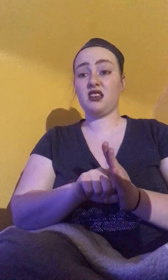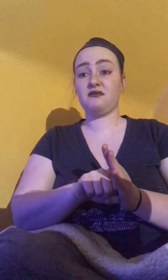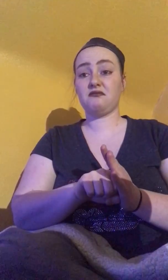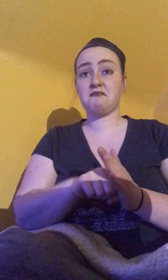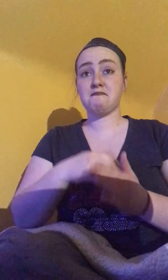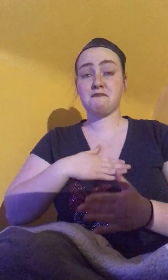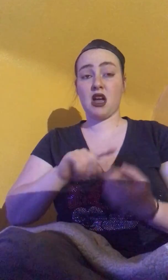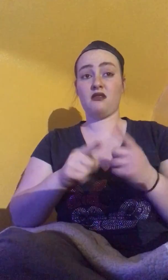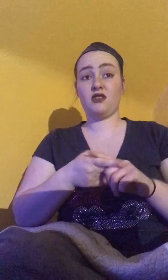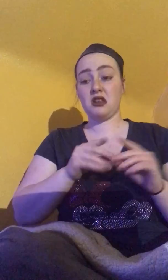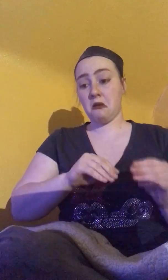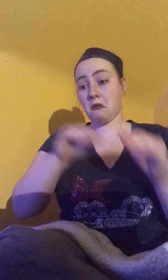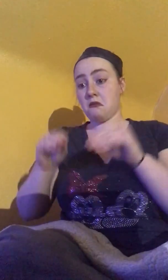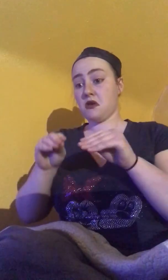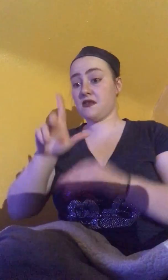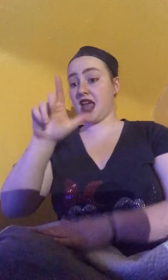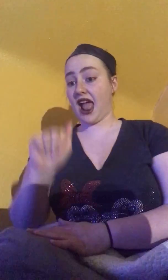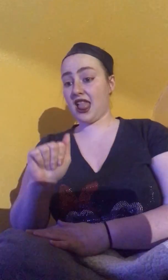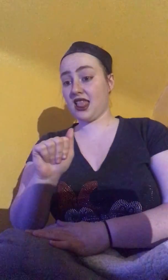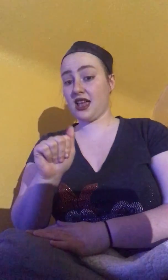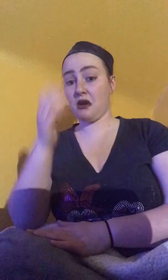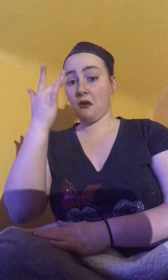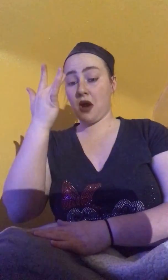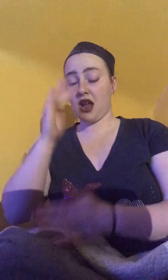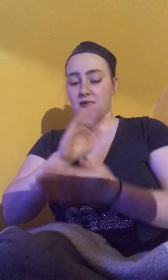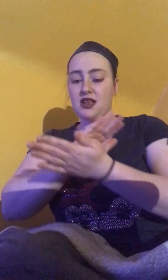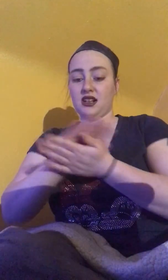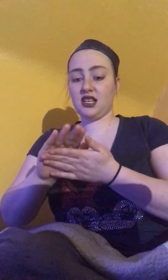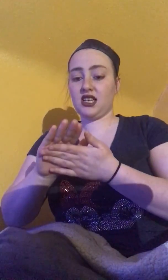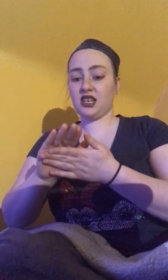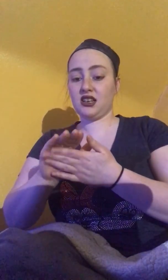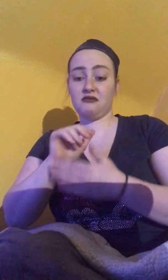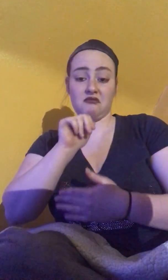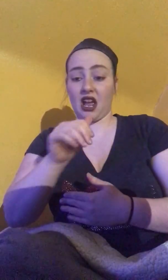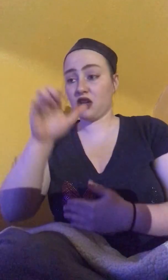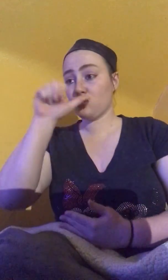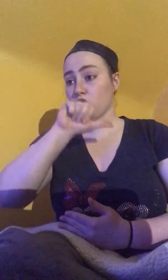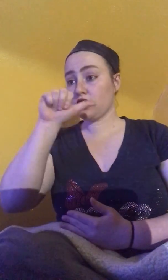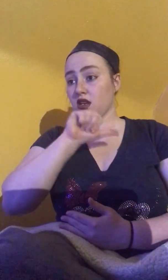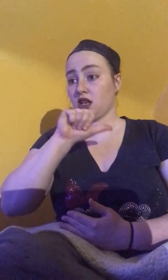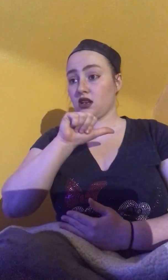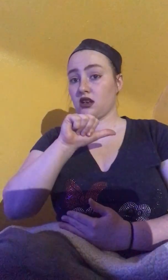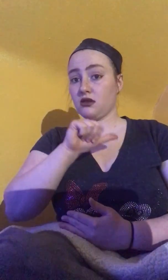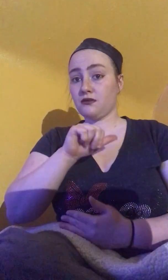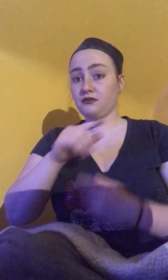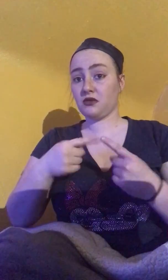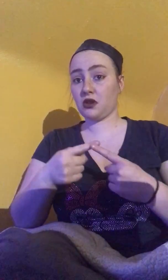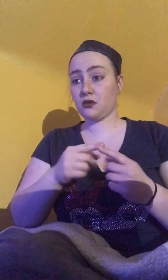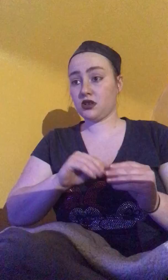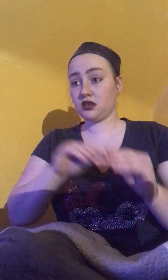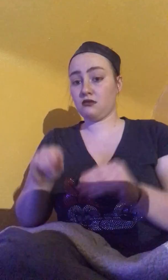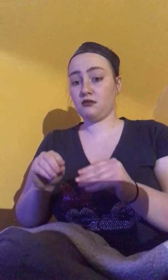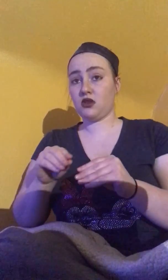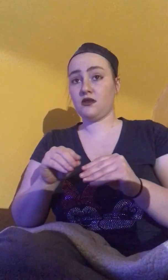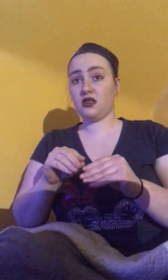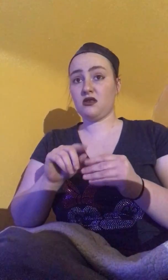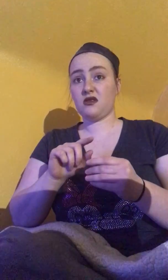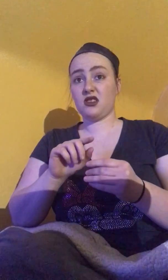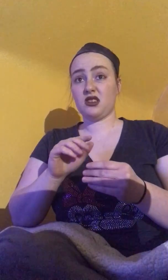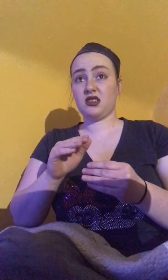get clean and sober. And when she got here, there was some mix-up with the sober living she was moving into. And thank God for the women